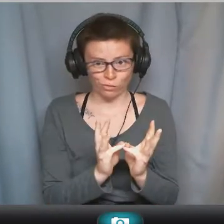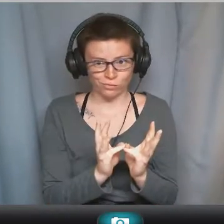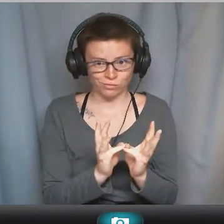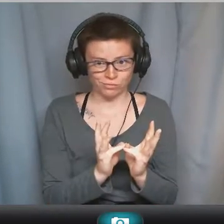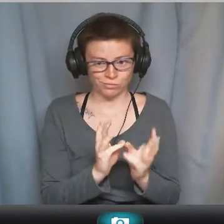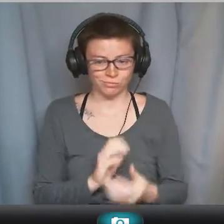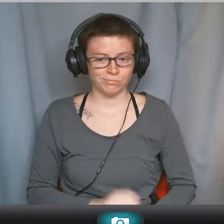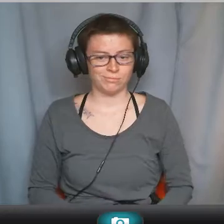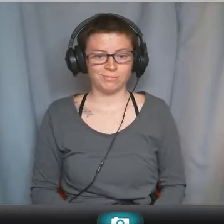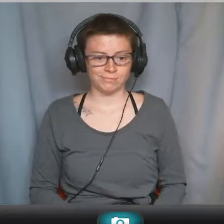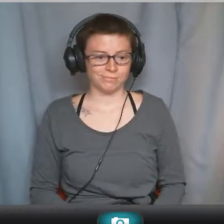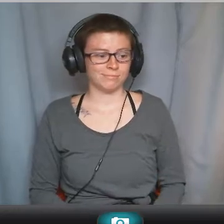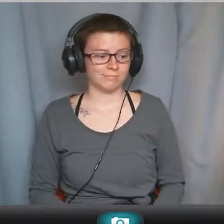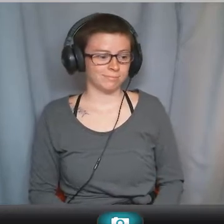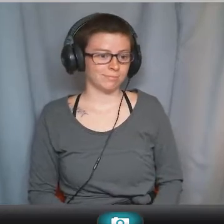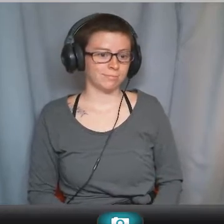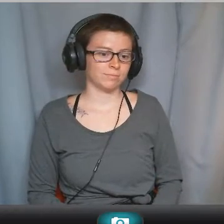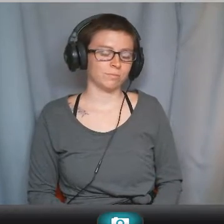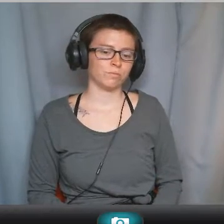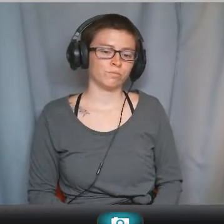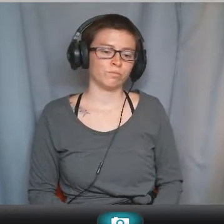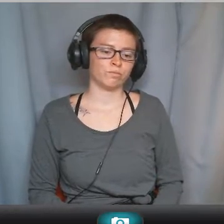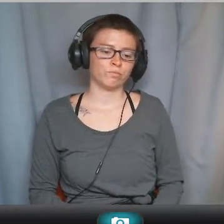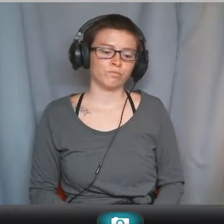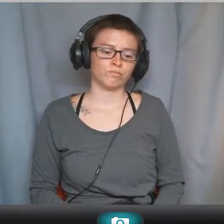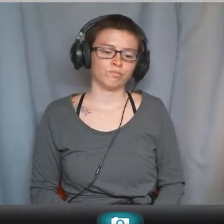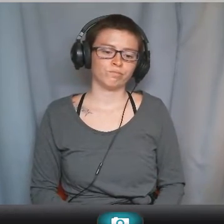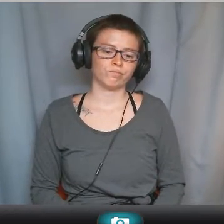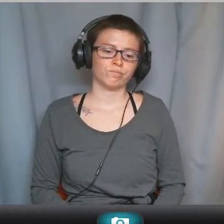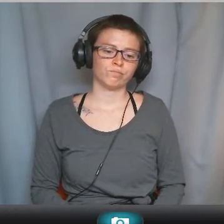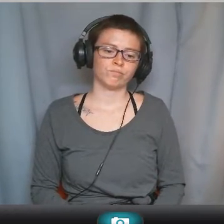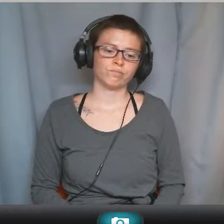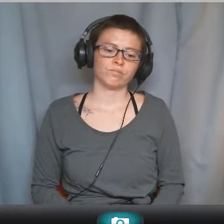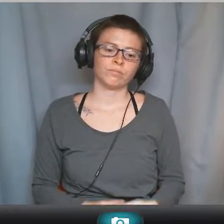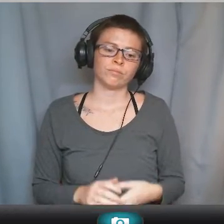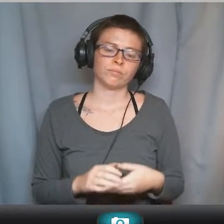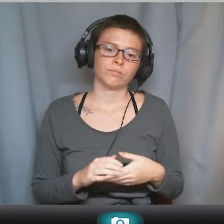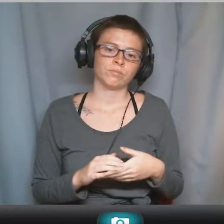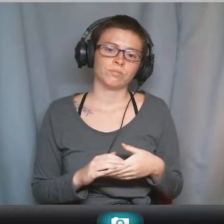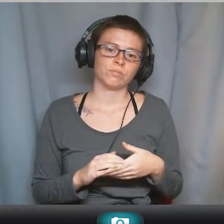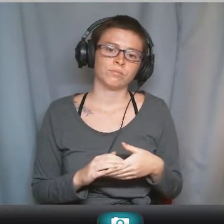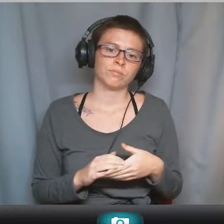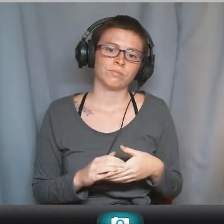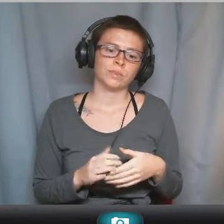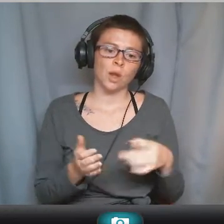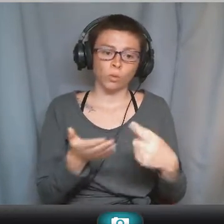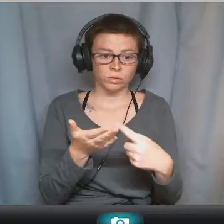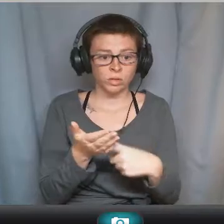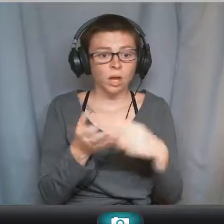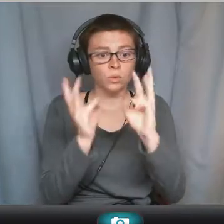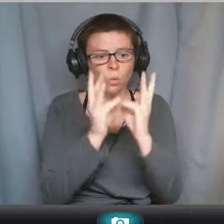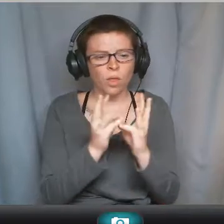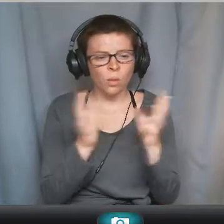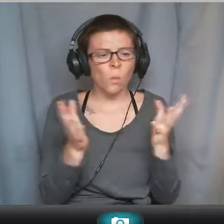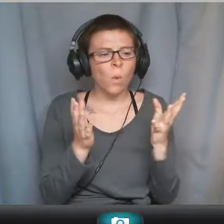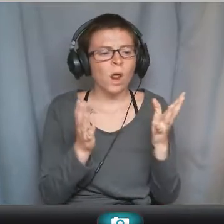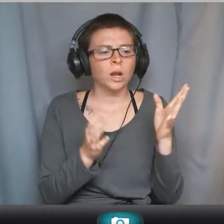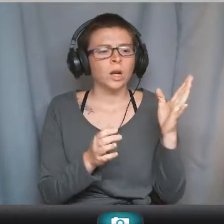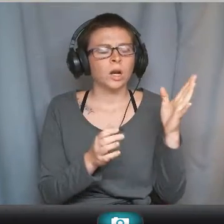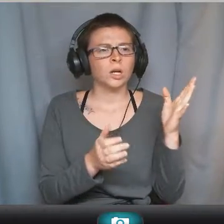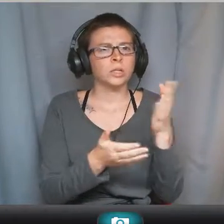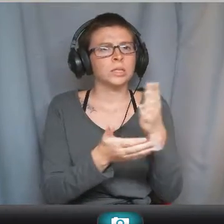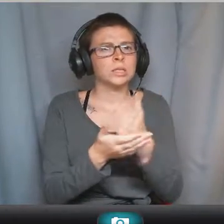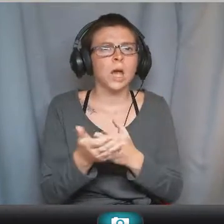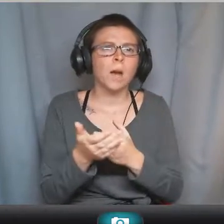about weather, what are some of the signs of weather that we see? The sun. We see the